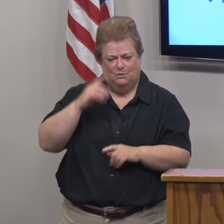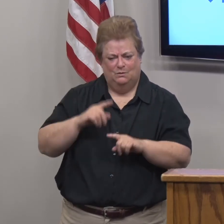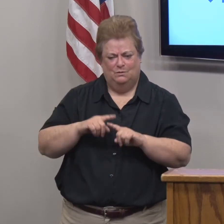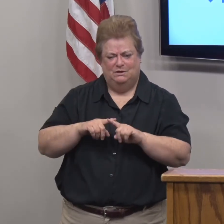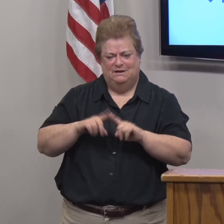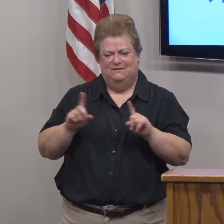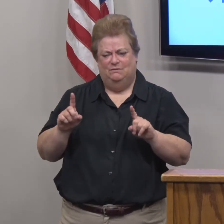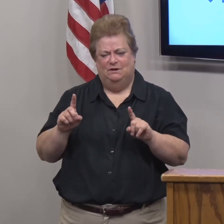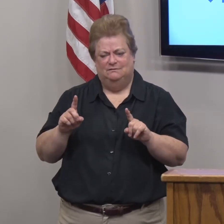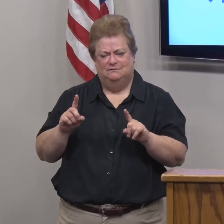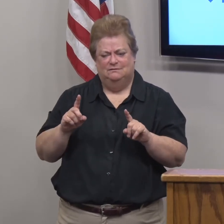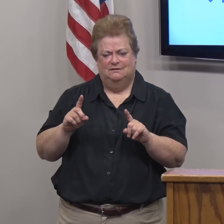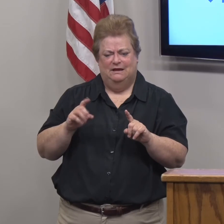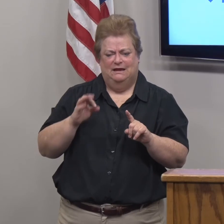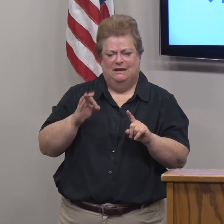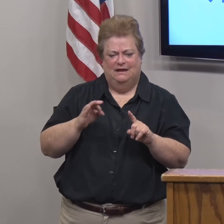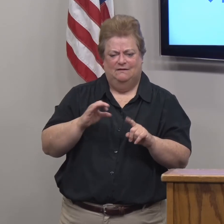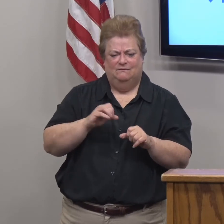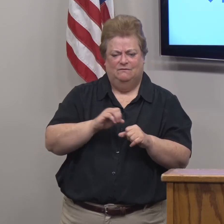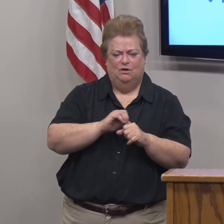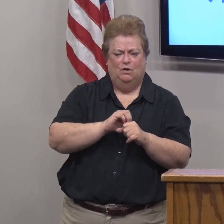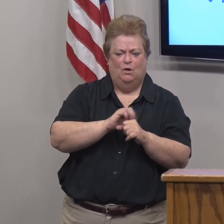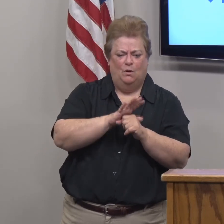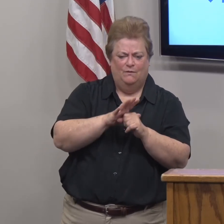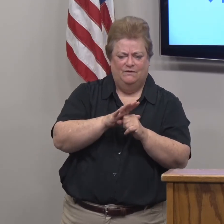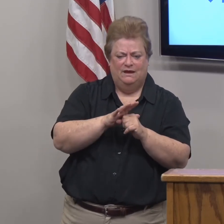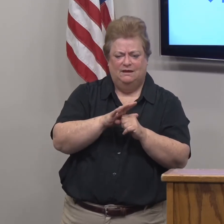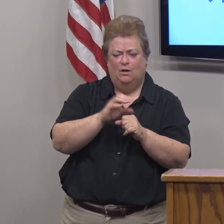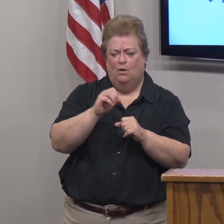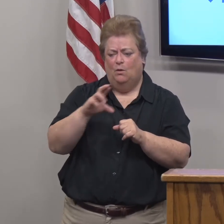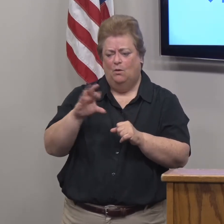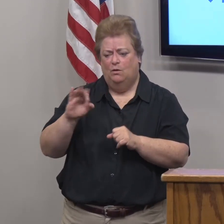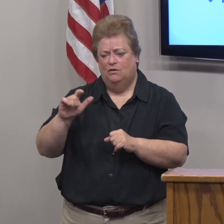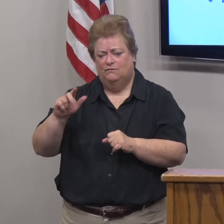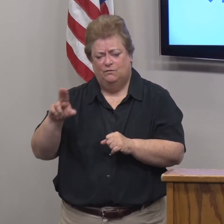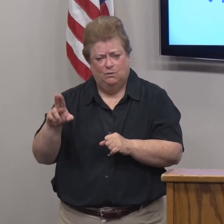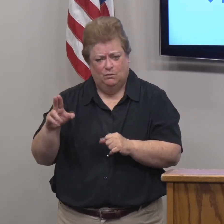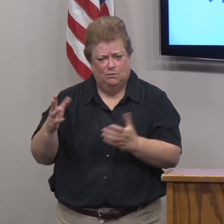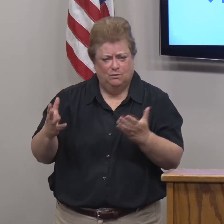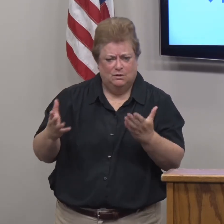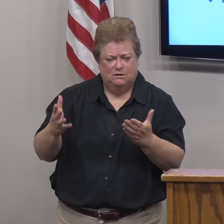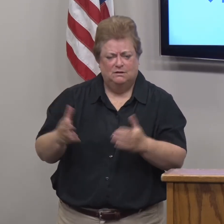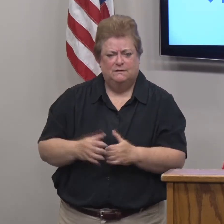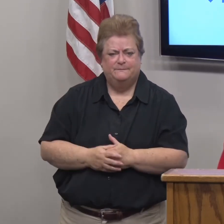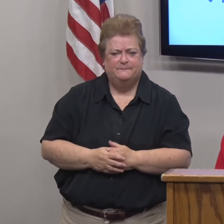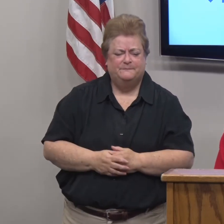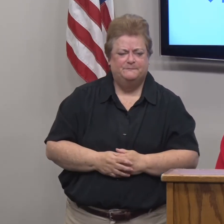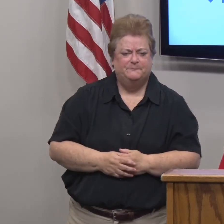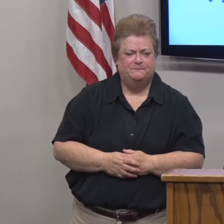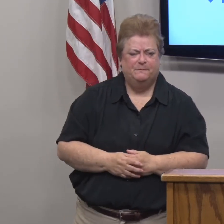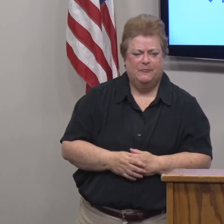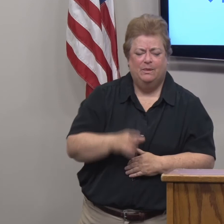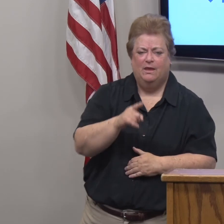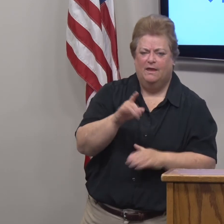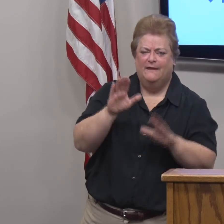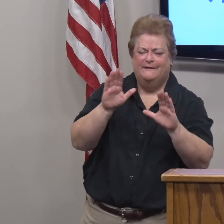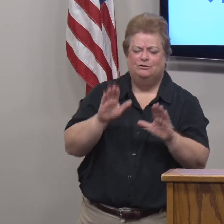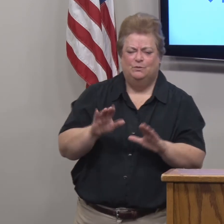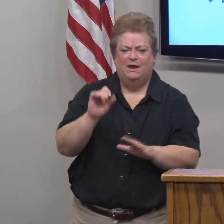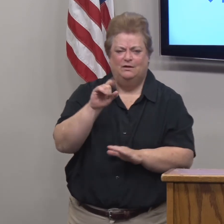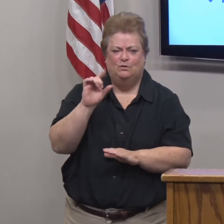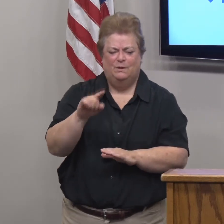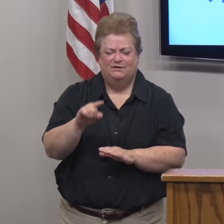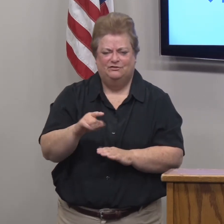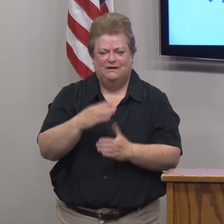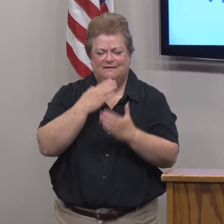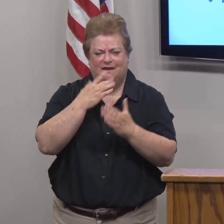whether COVID's, elevated or not as flu begins to spread? That's a great question.